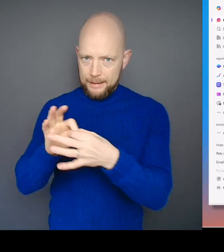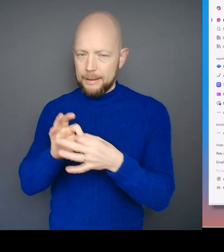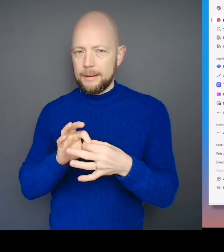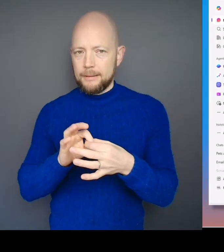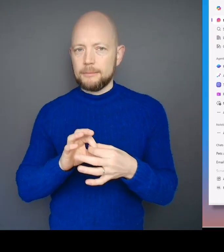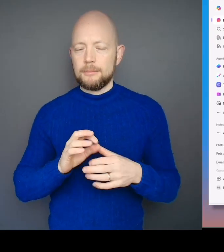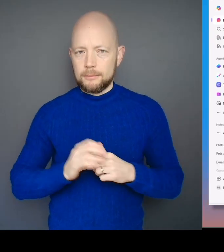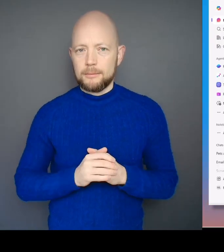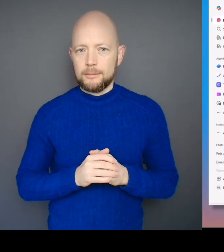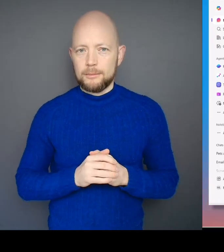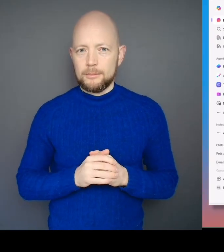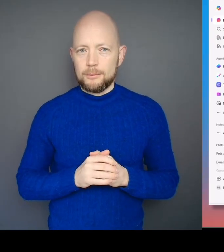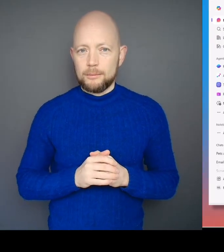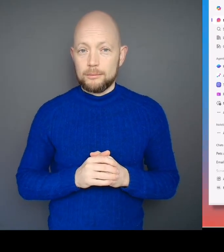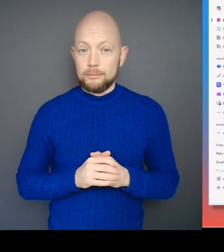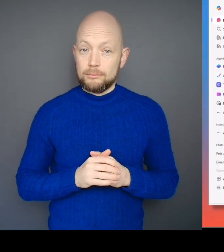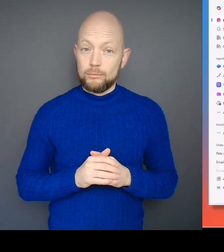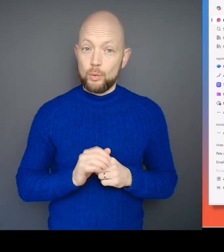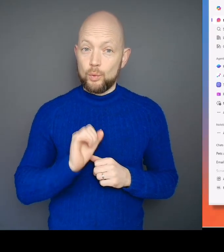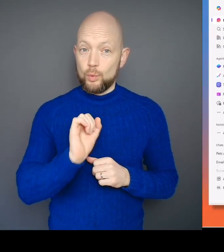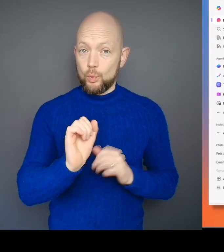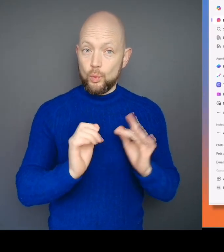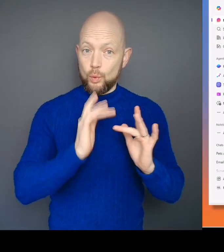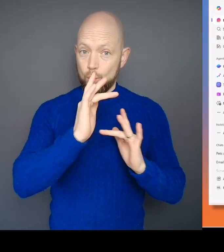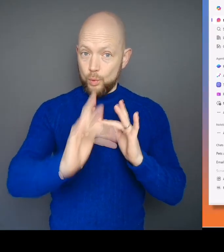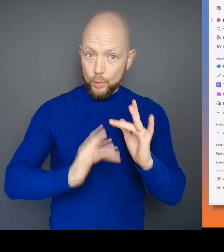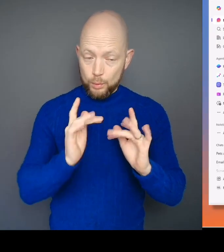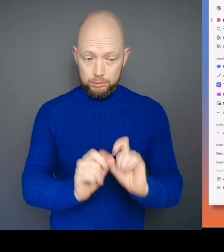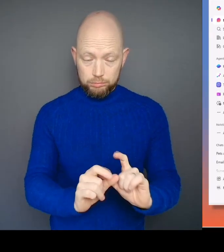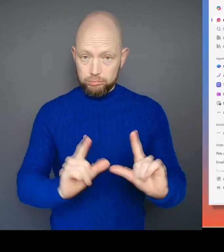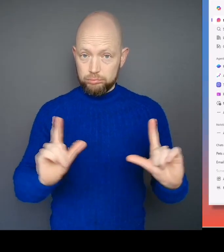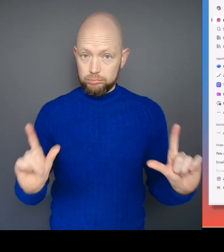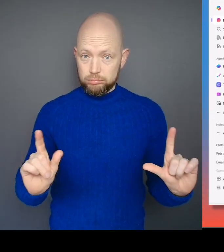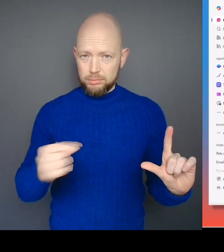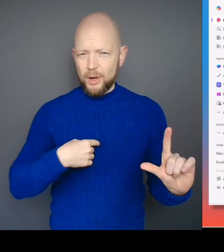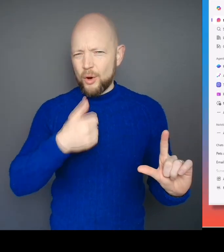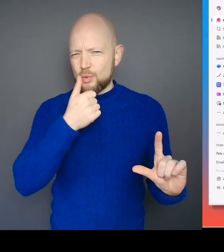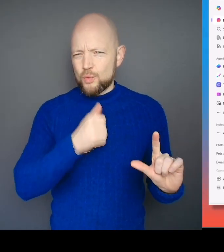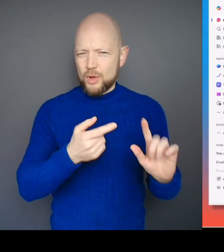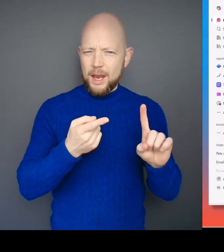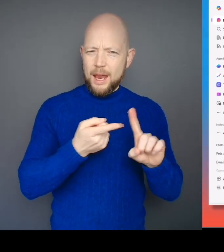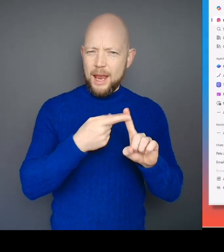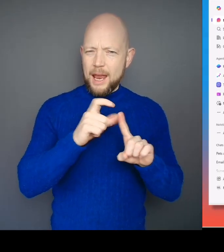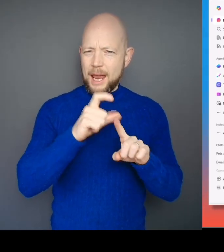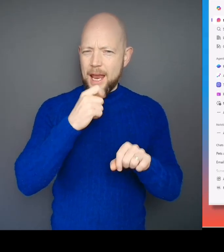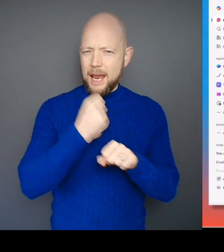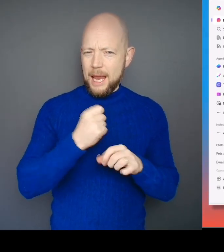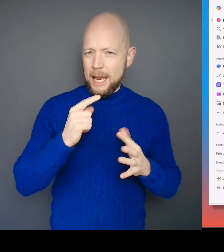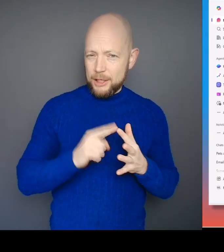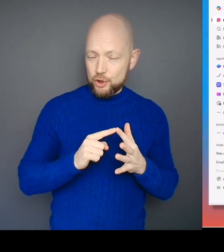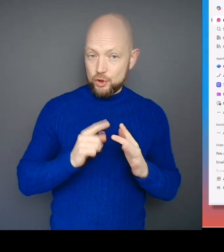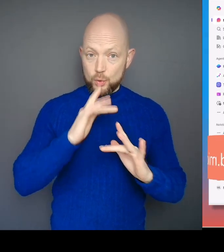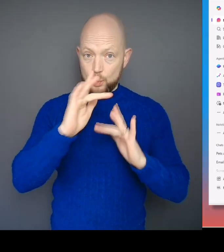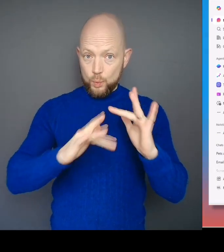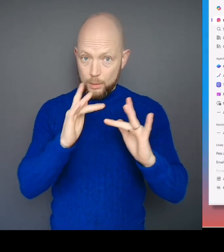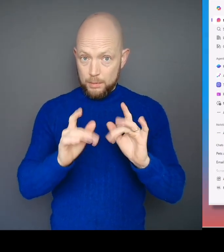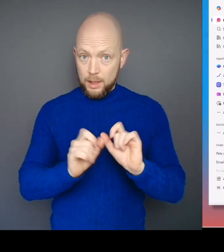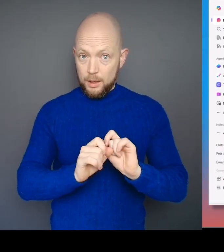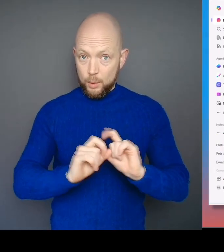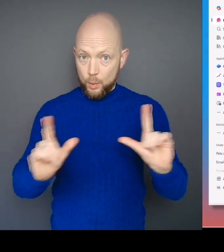are, but most of the action happens here. So to get started, open your browser of choice. I'm using Edge, and go to this